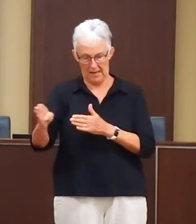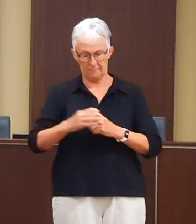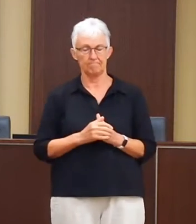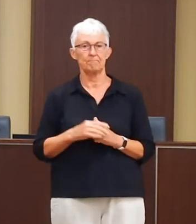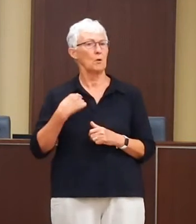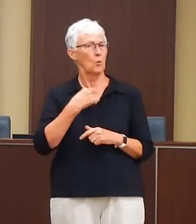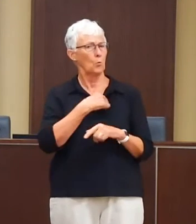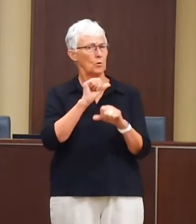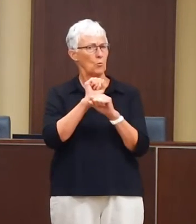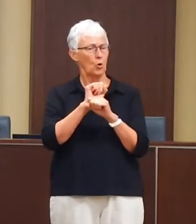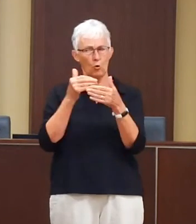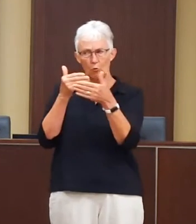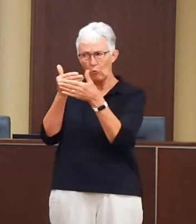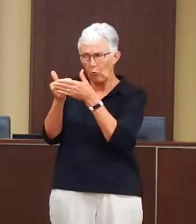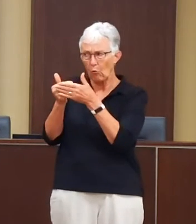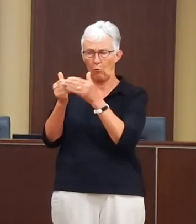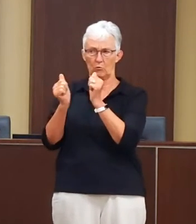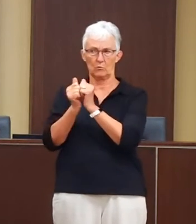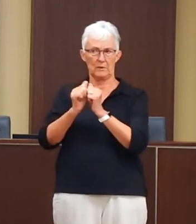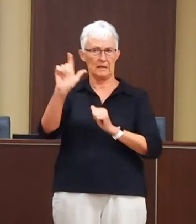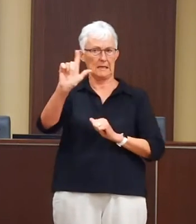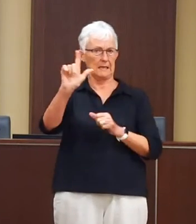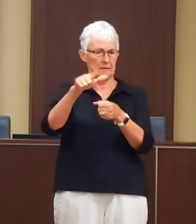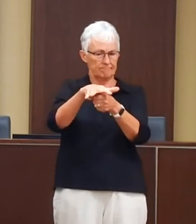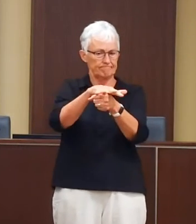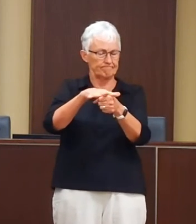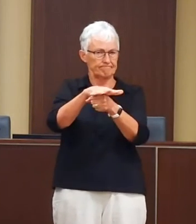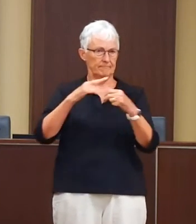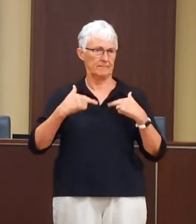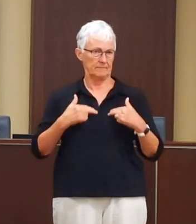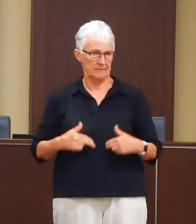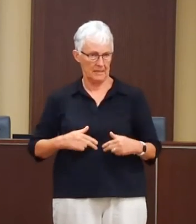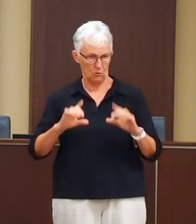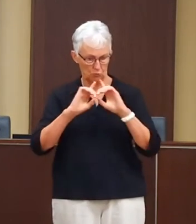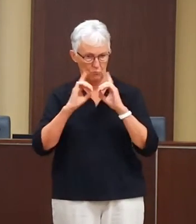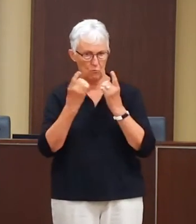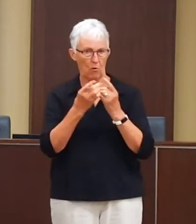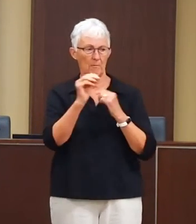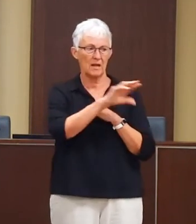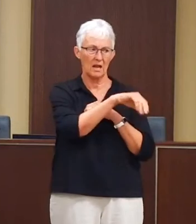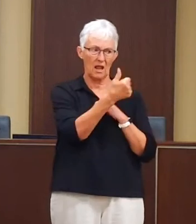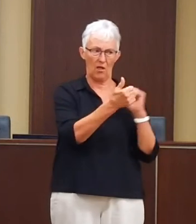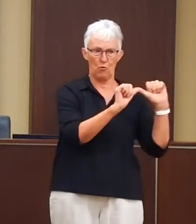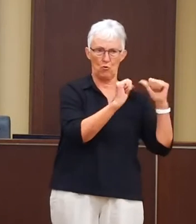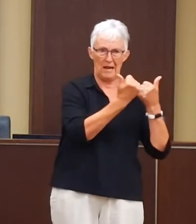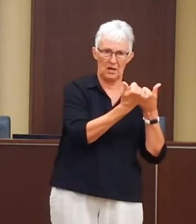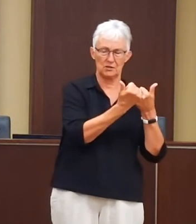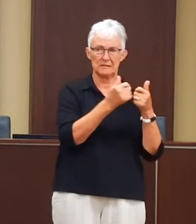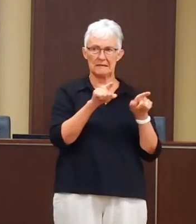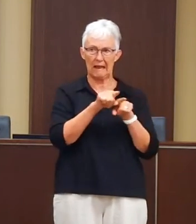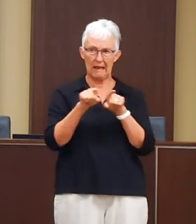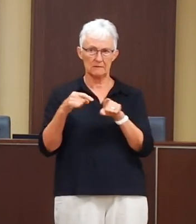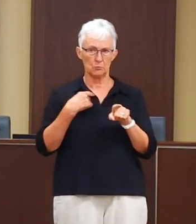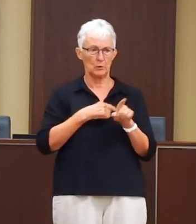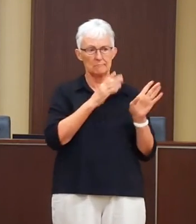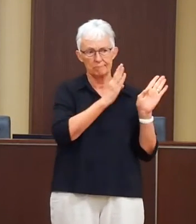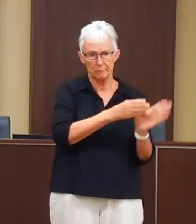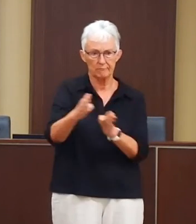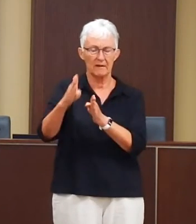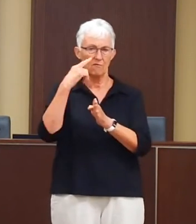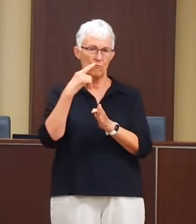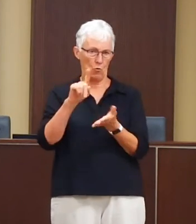department as well as other entities as we begin to think about school starting in a little